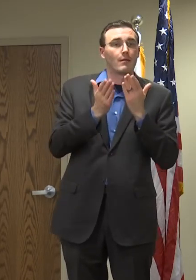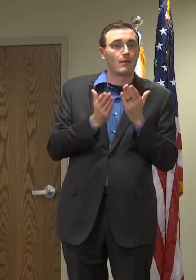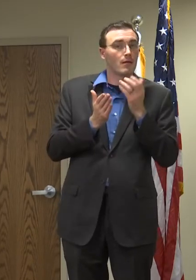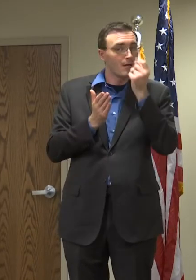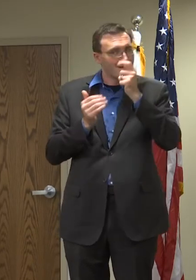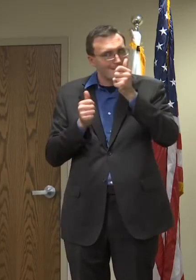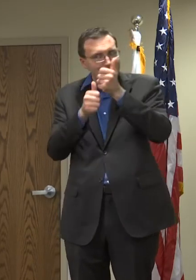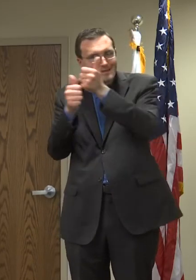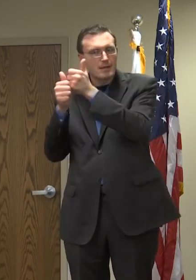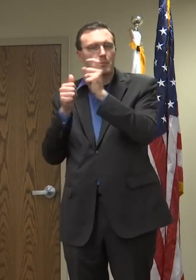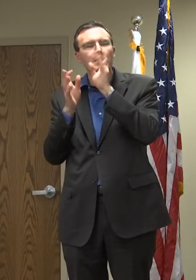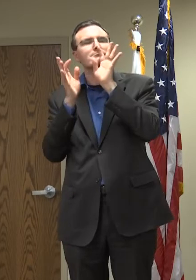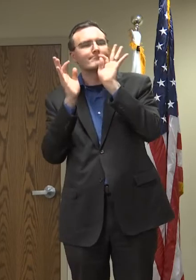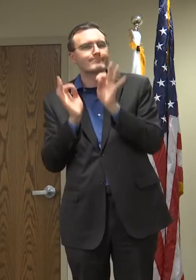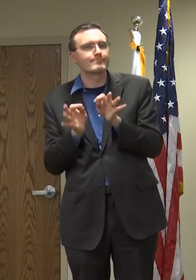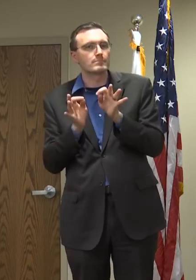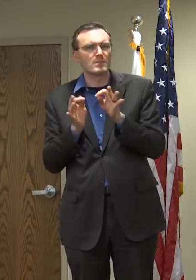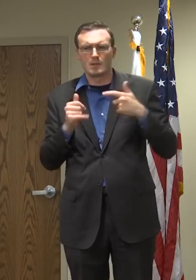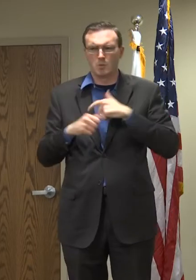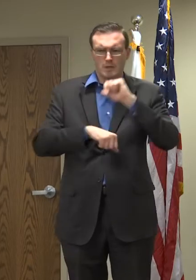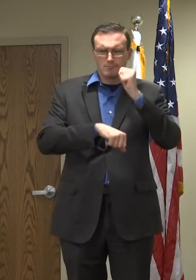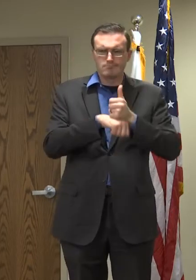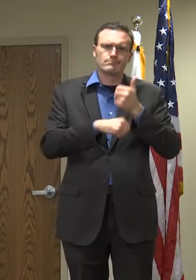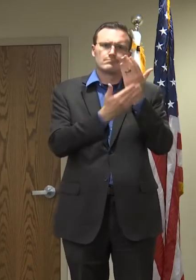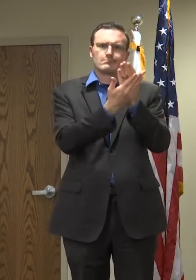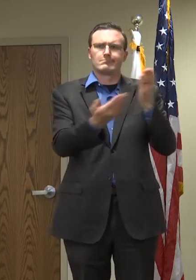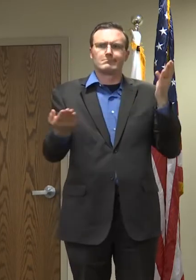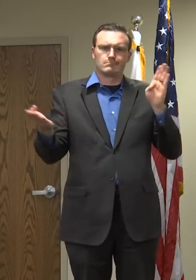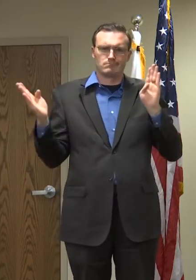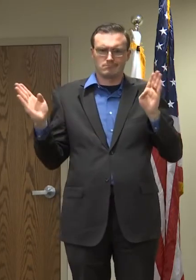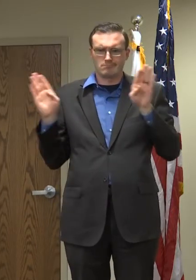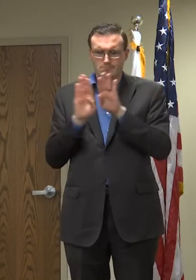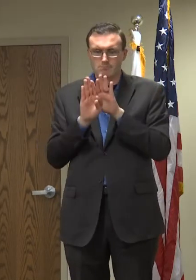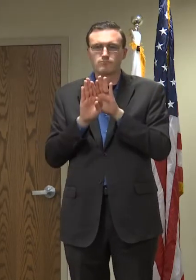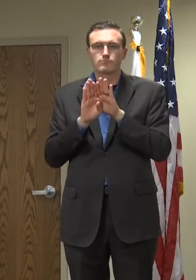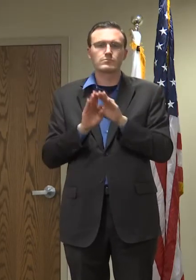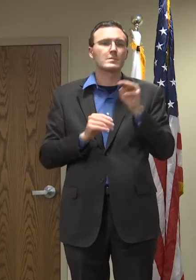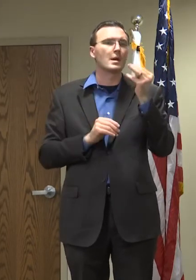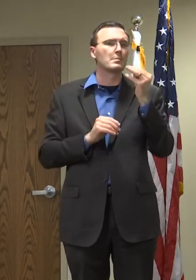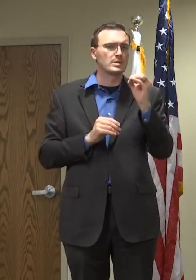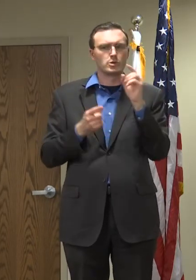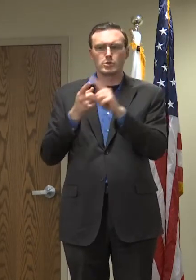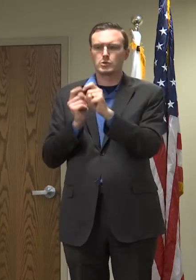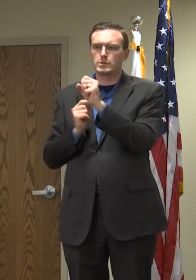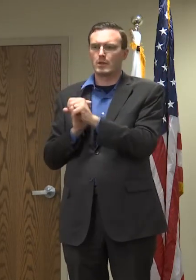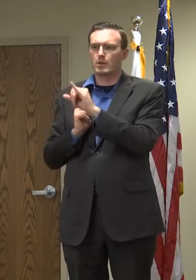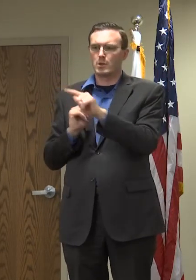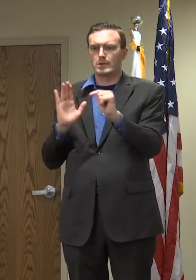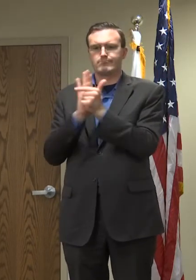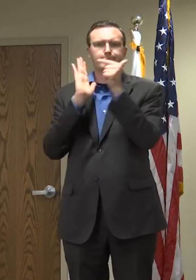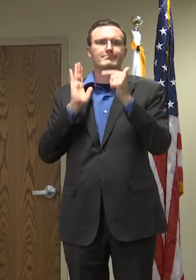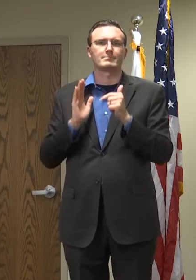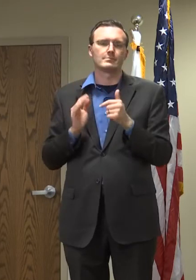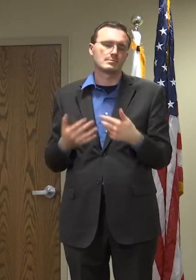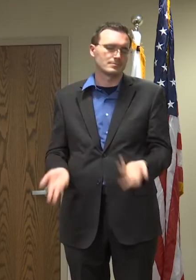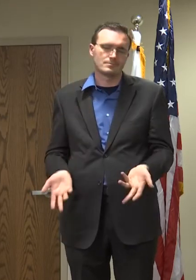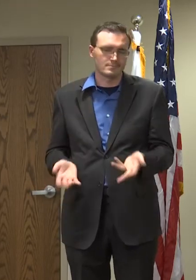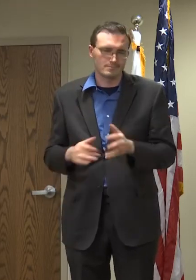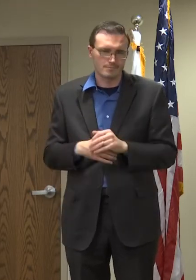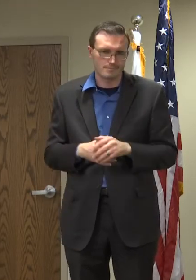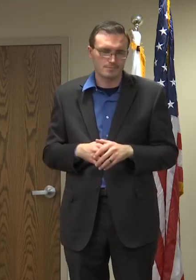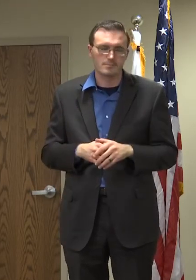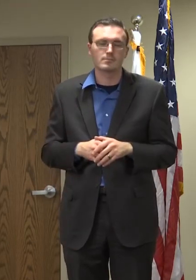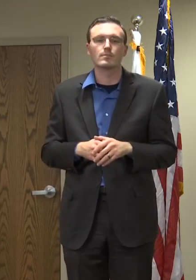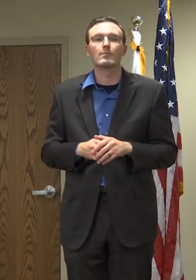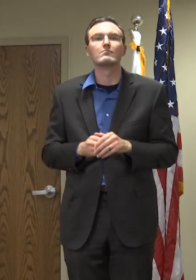recommendations and guidance. We don't put a wall up that says you can't travel from Missouri into southern Illinois. That you can't go